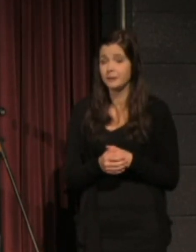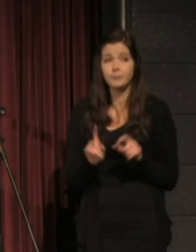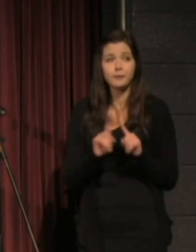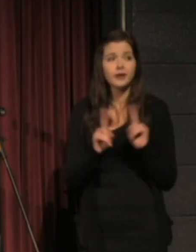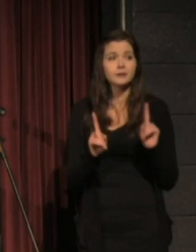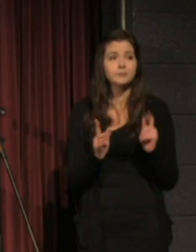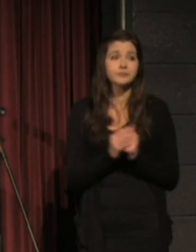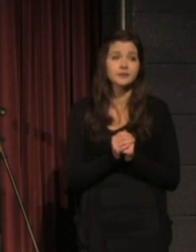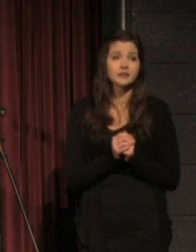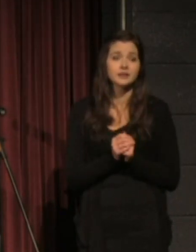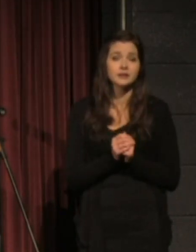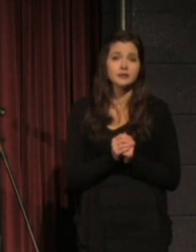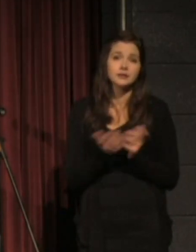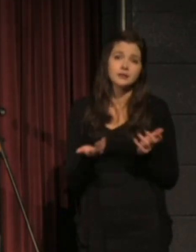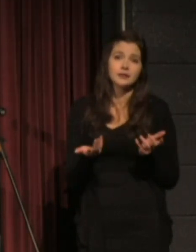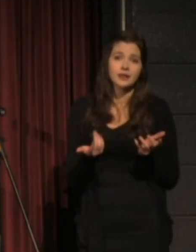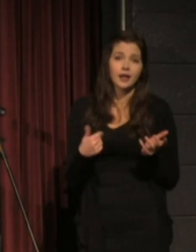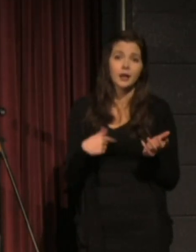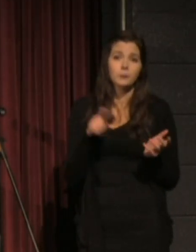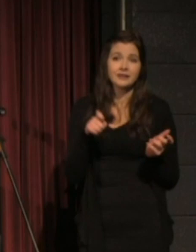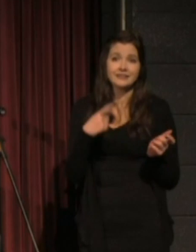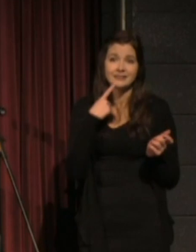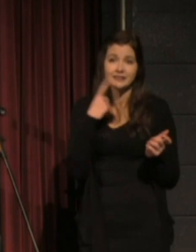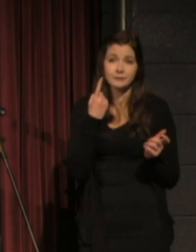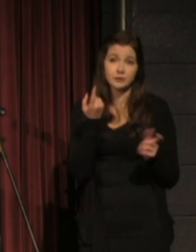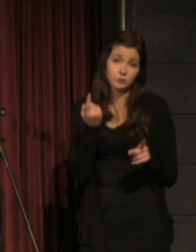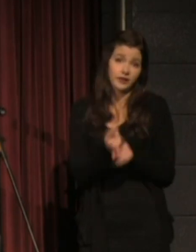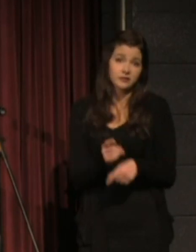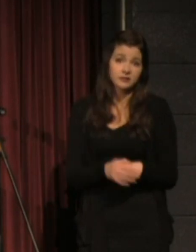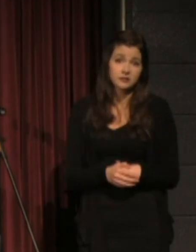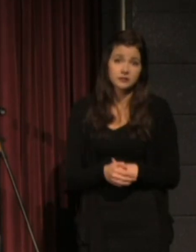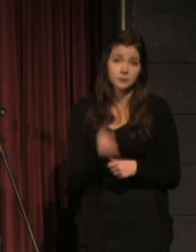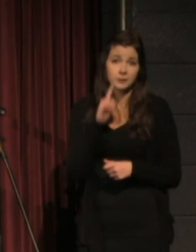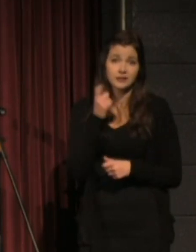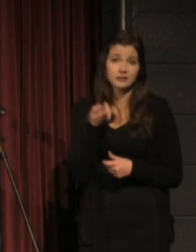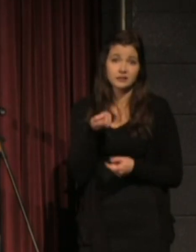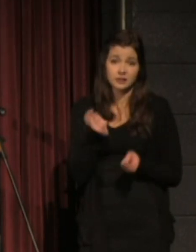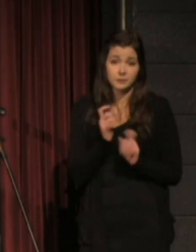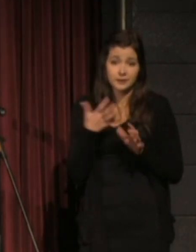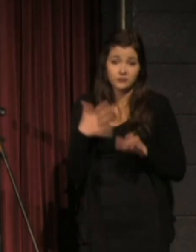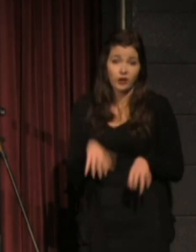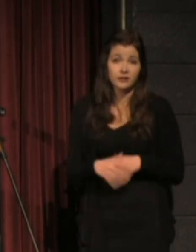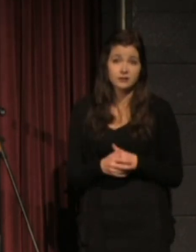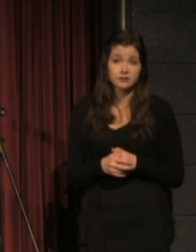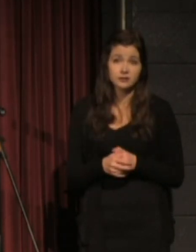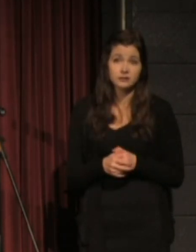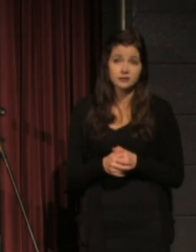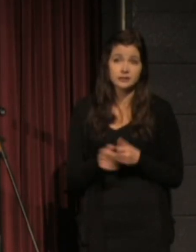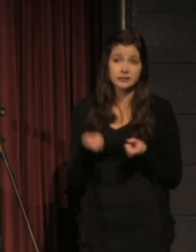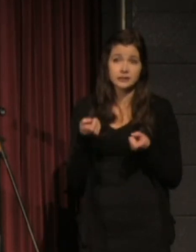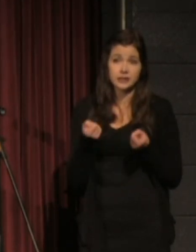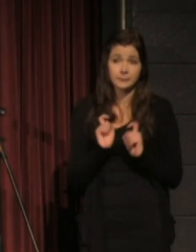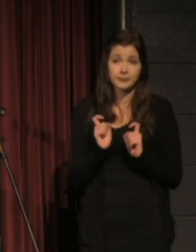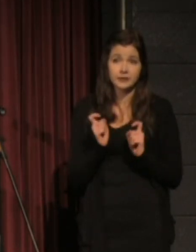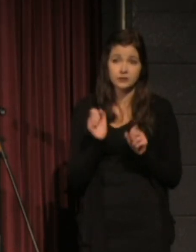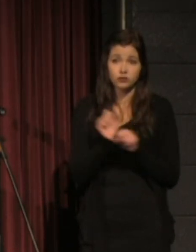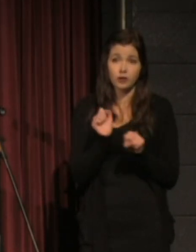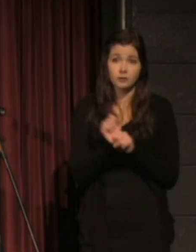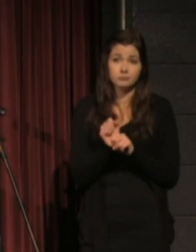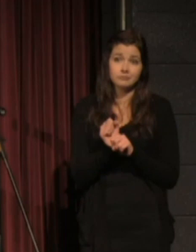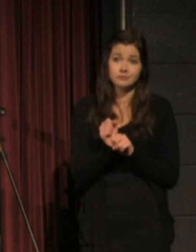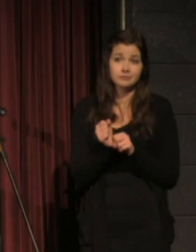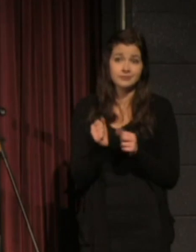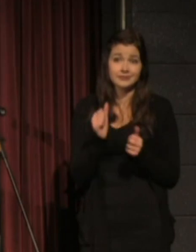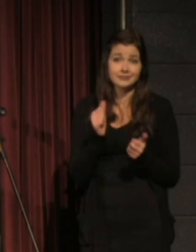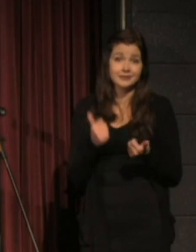However, in spite of this, I must have said something right, because they gave me a chance, gave me the job, and my life was never